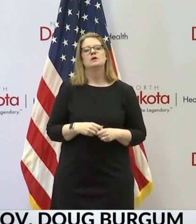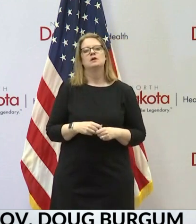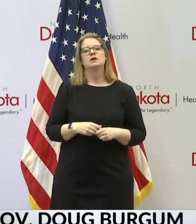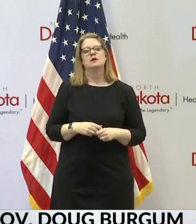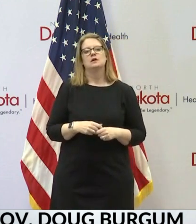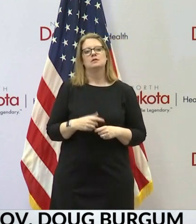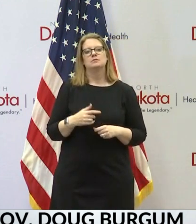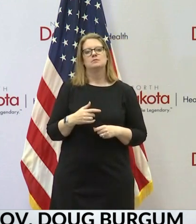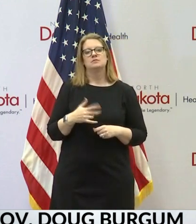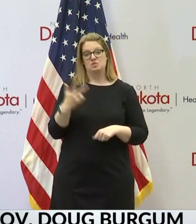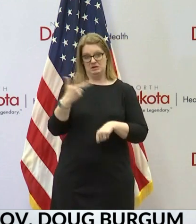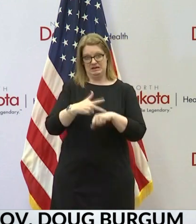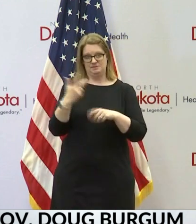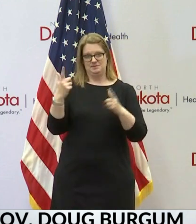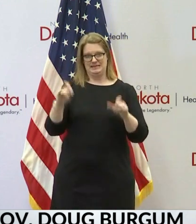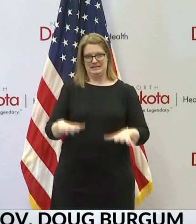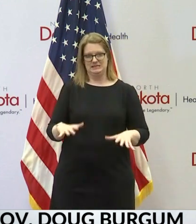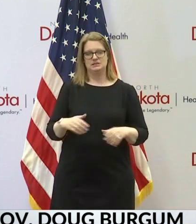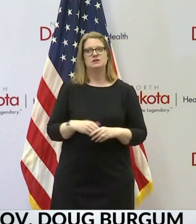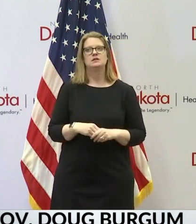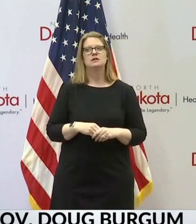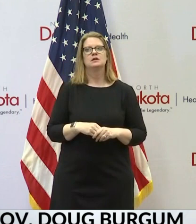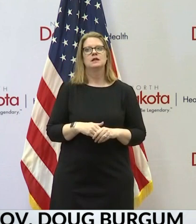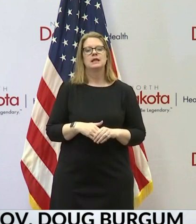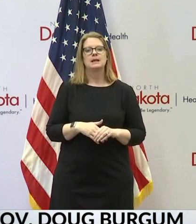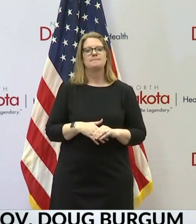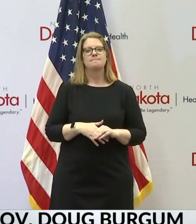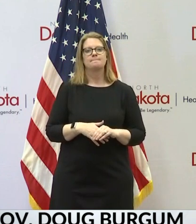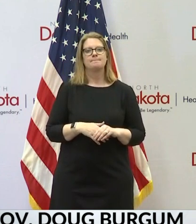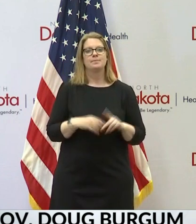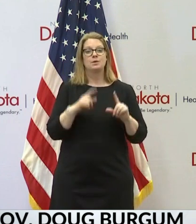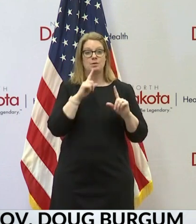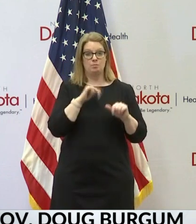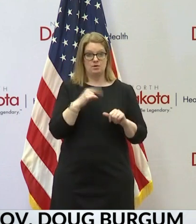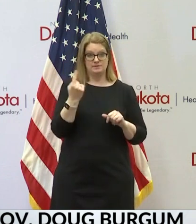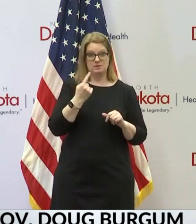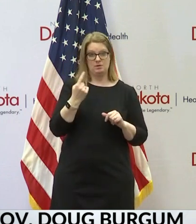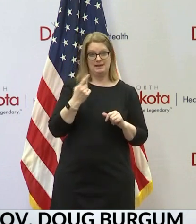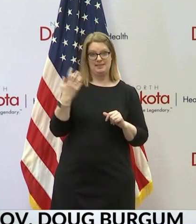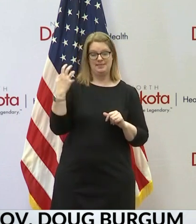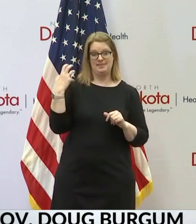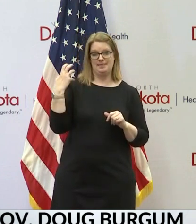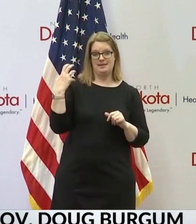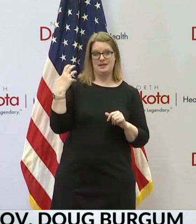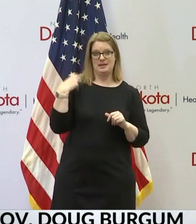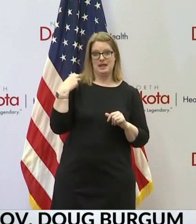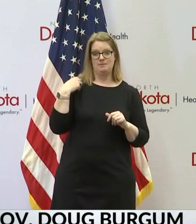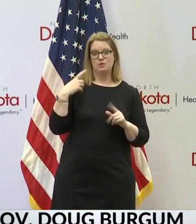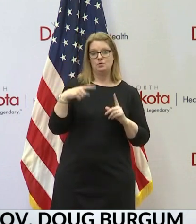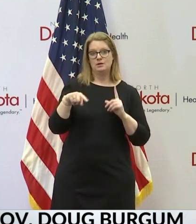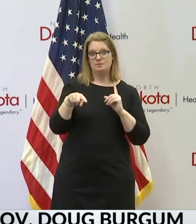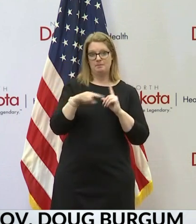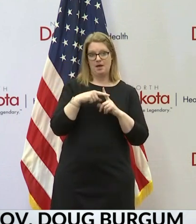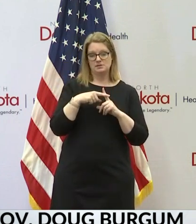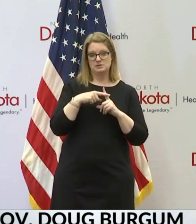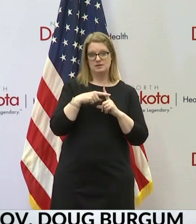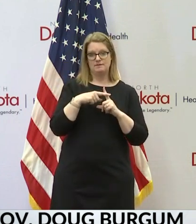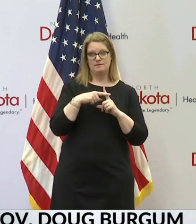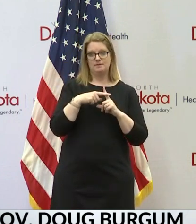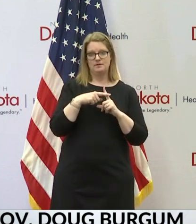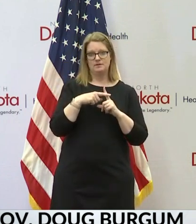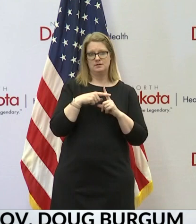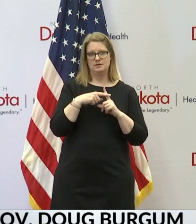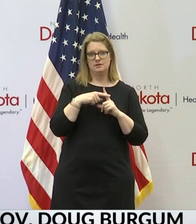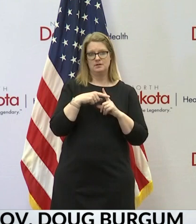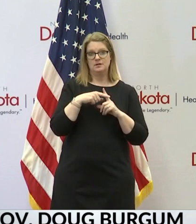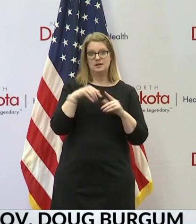had a report of someone in the Capitol who was positive, who'd been in one of the